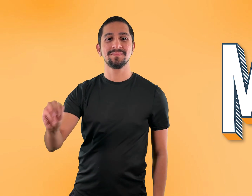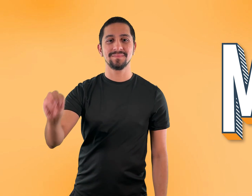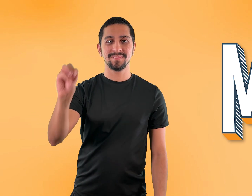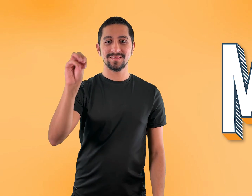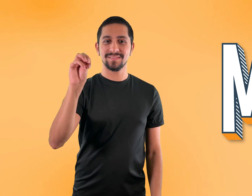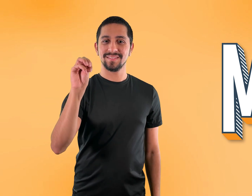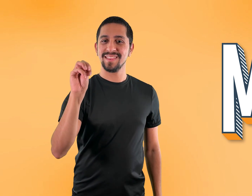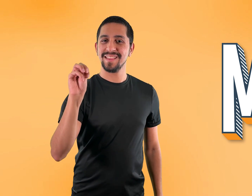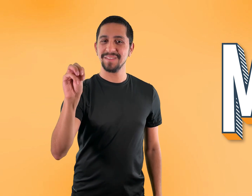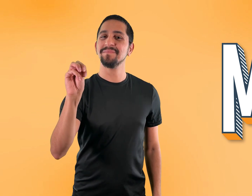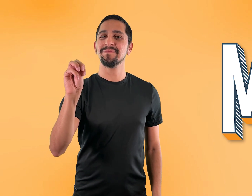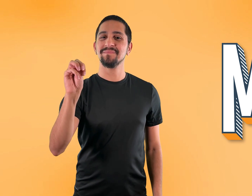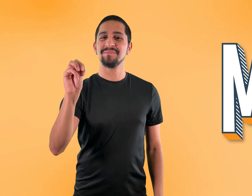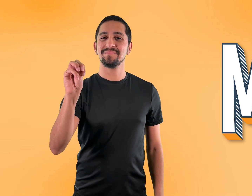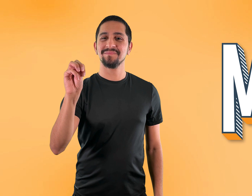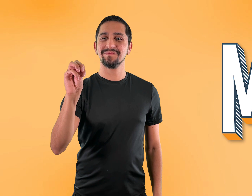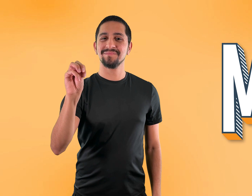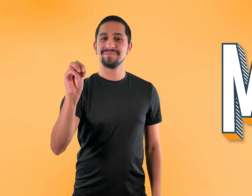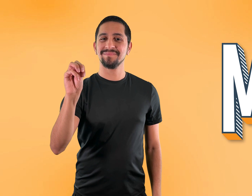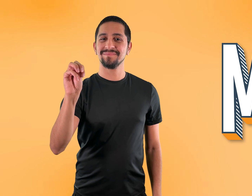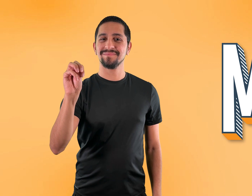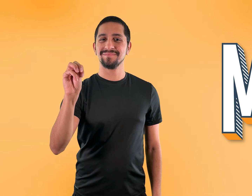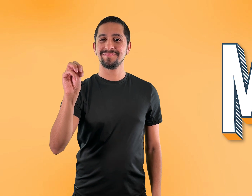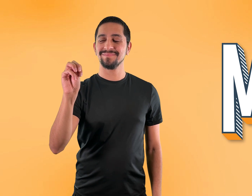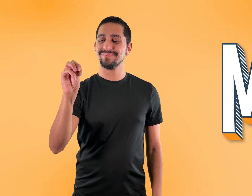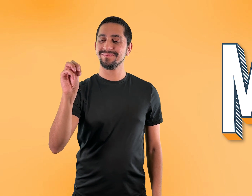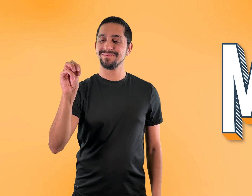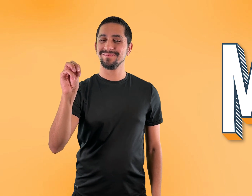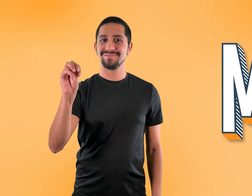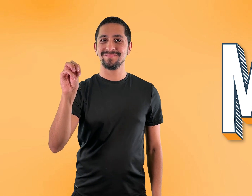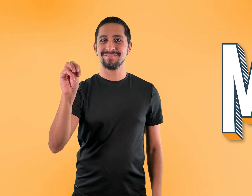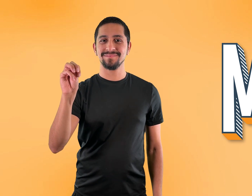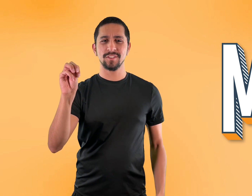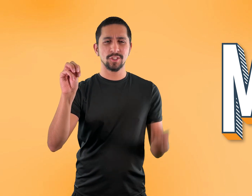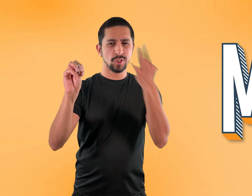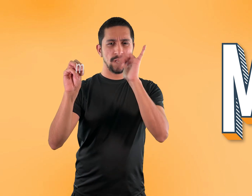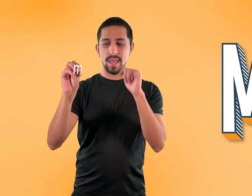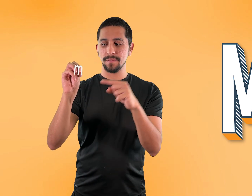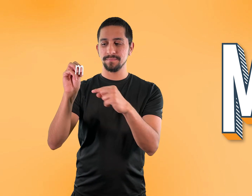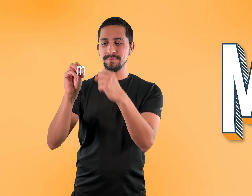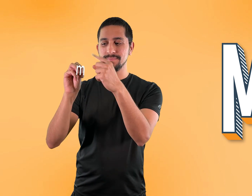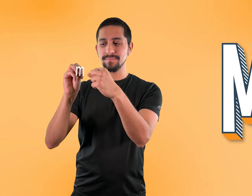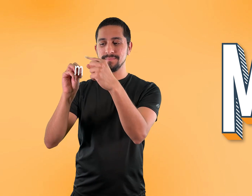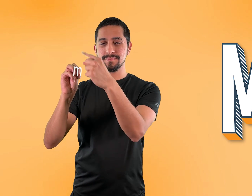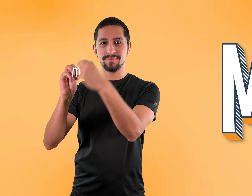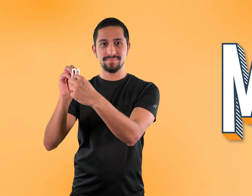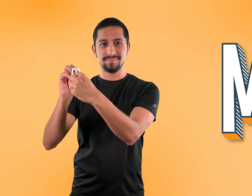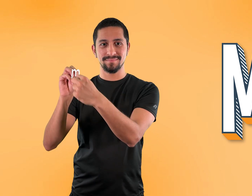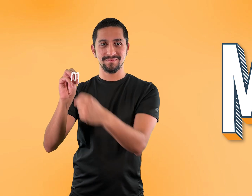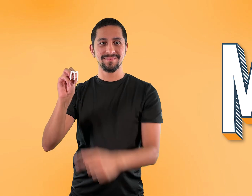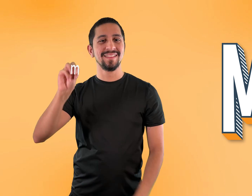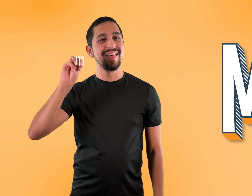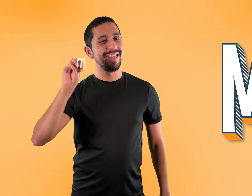If you trace your non-dominant finger on the top of your 3 fingers, you'll see a lowercase m,